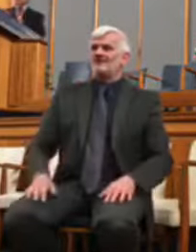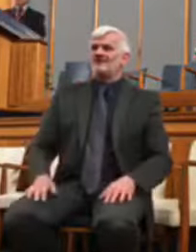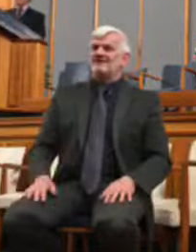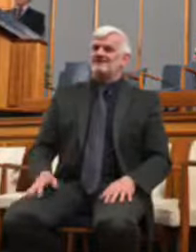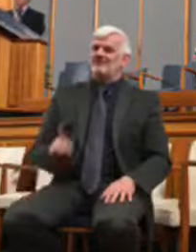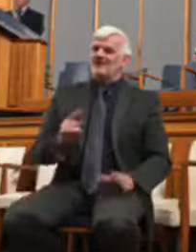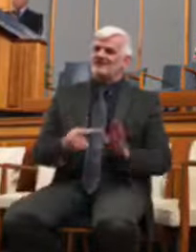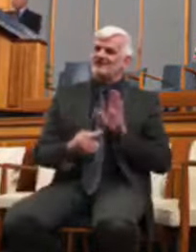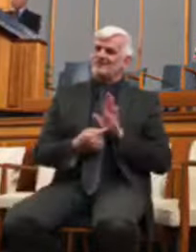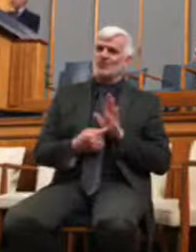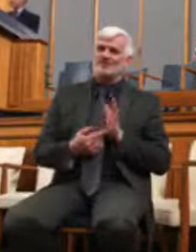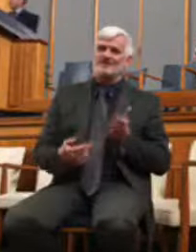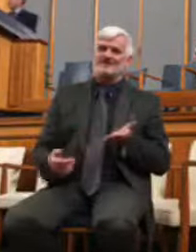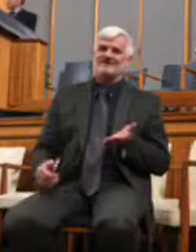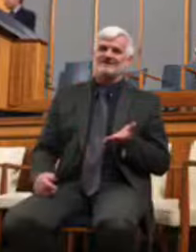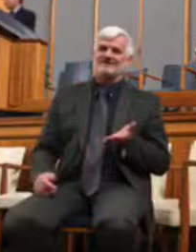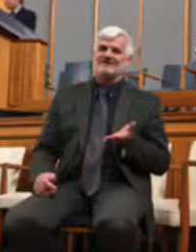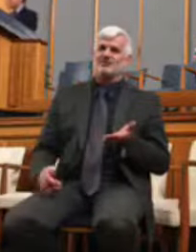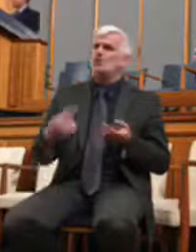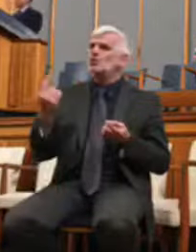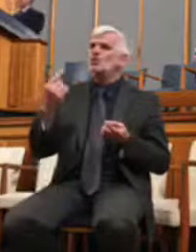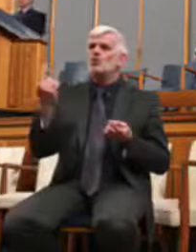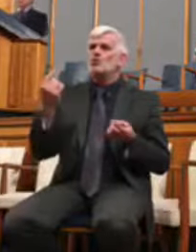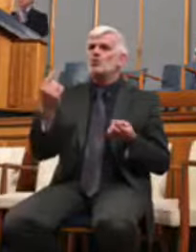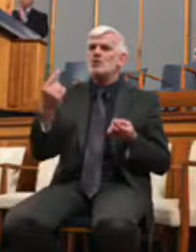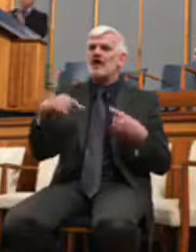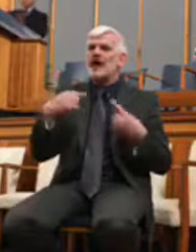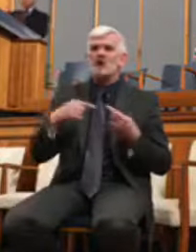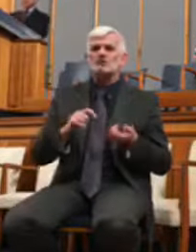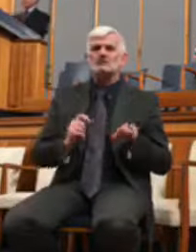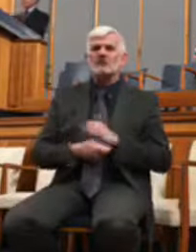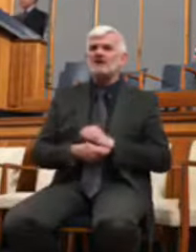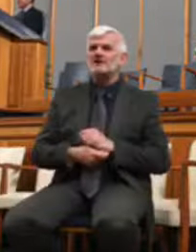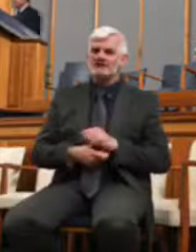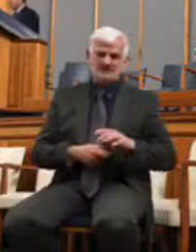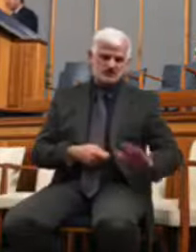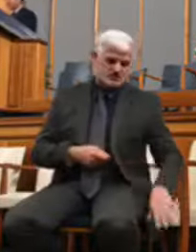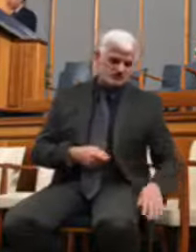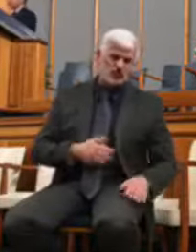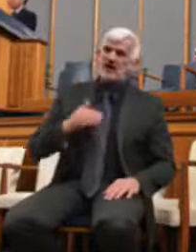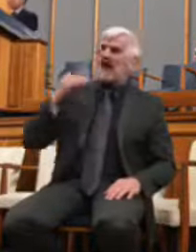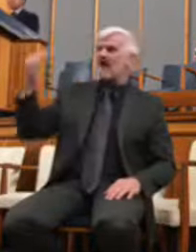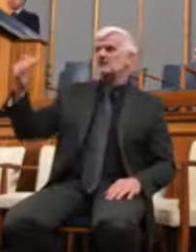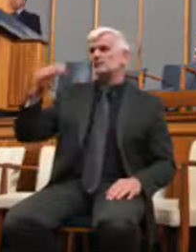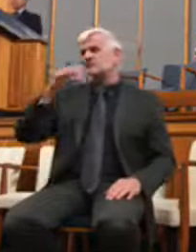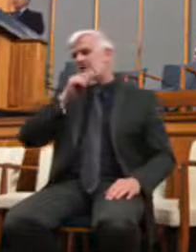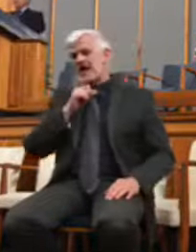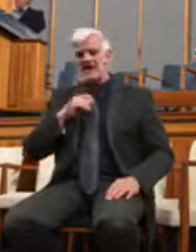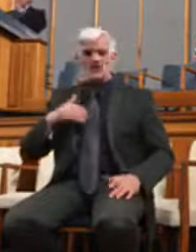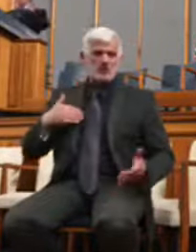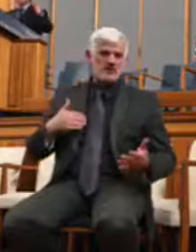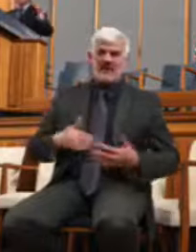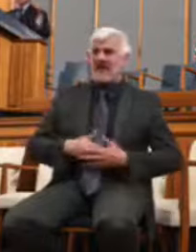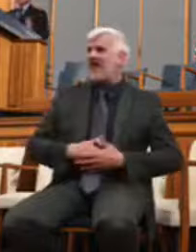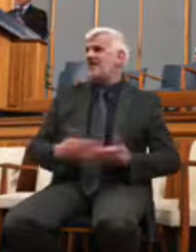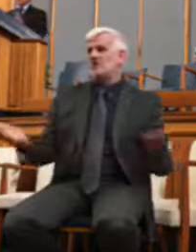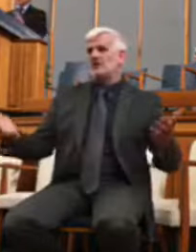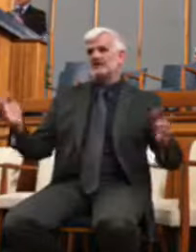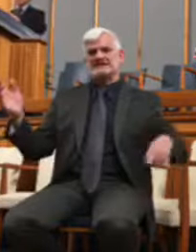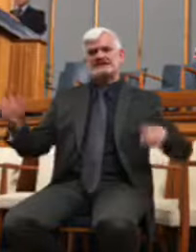we repent. Children can repent, adults can repent, men can repent, women can repent, all sorts